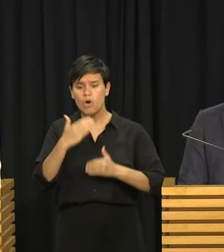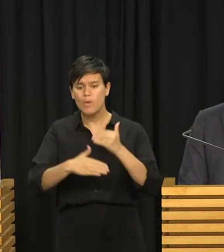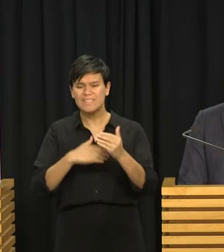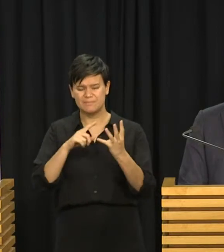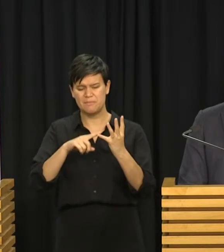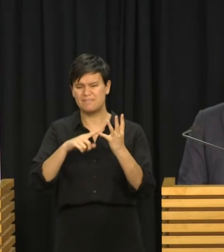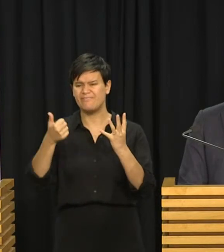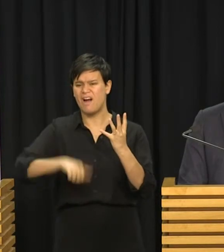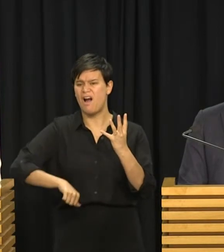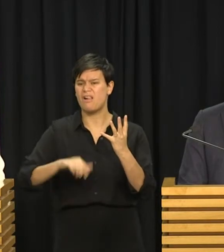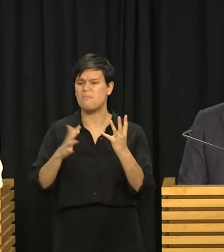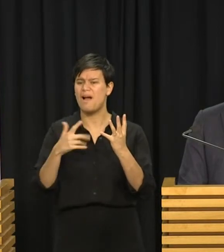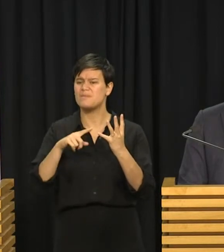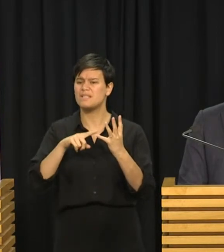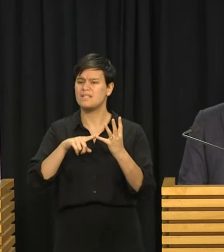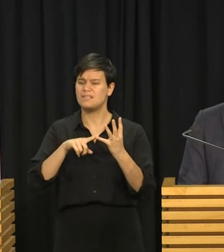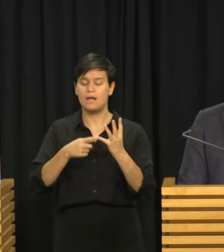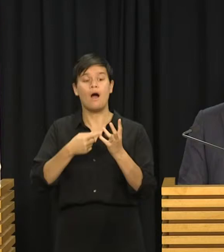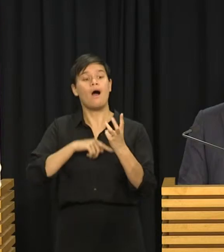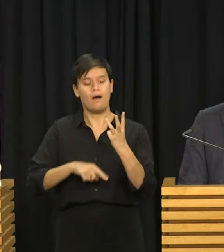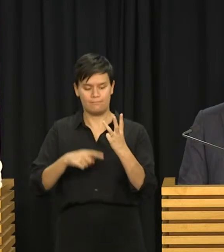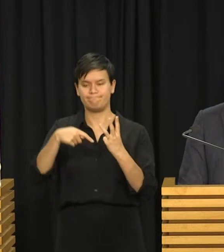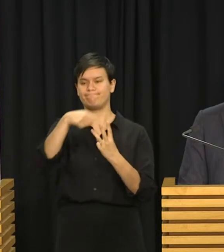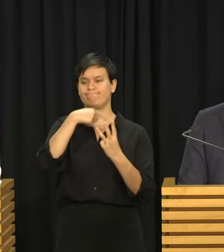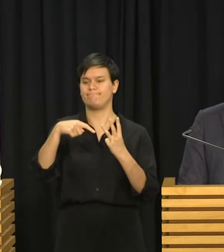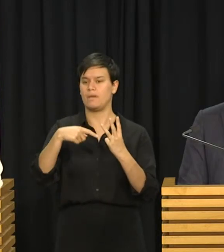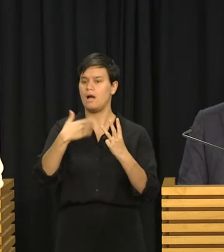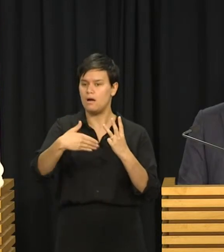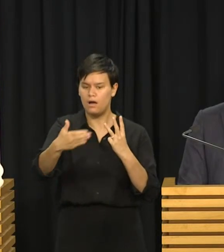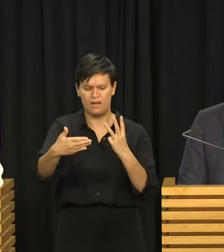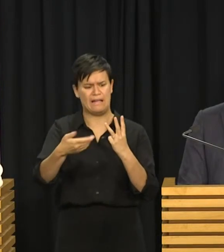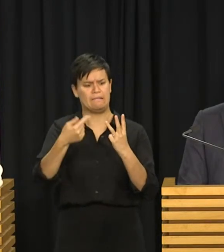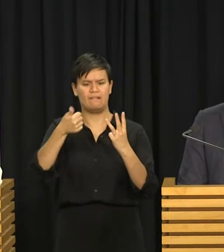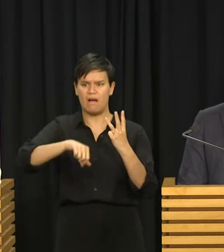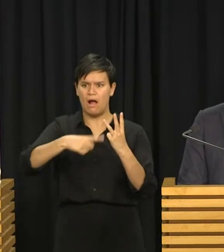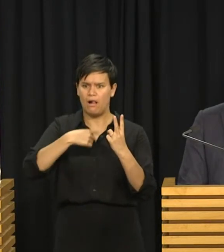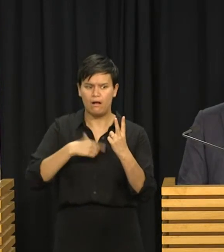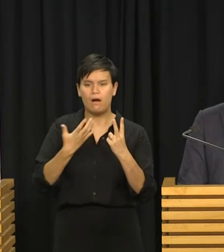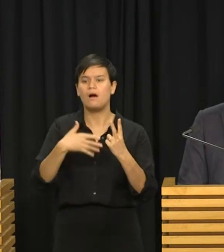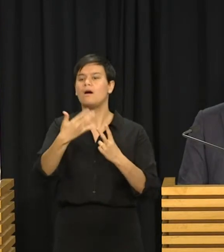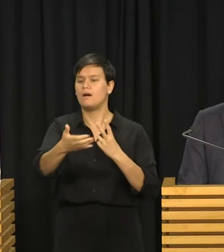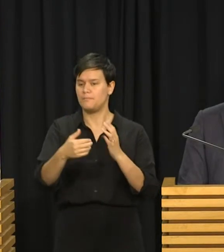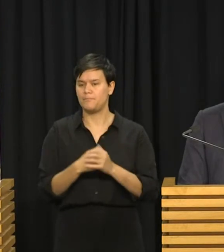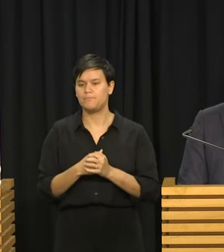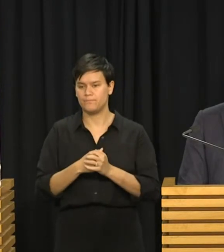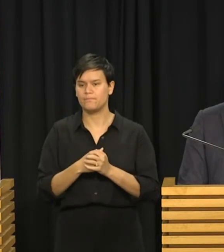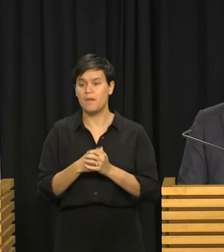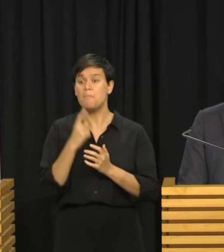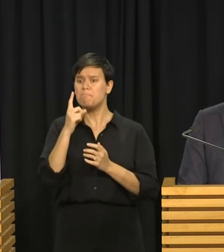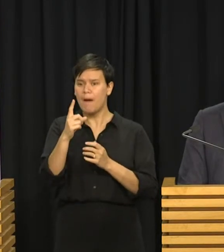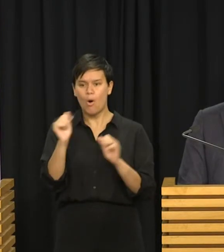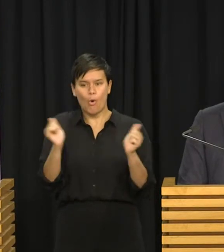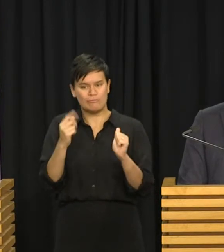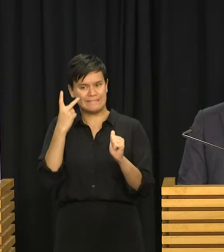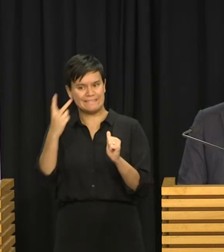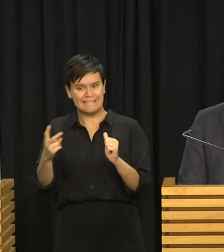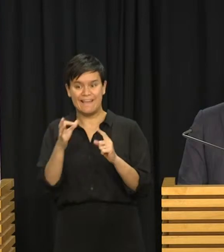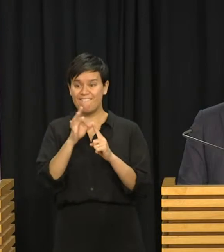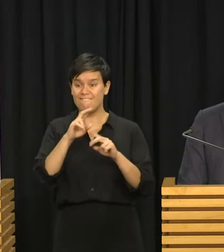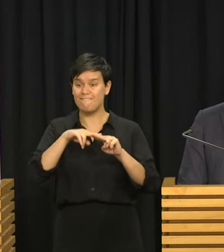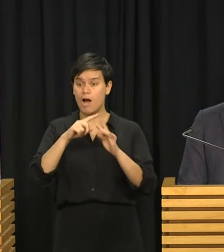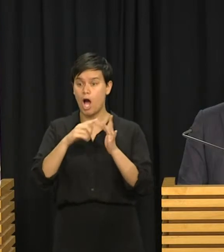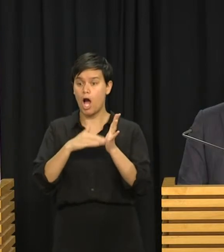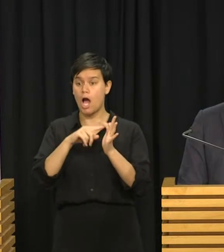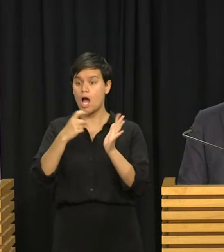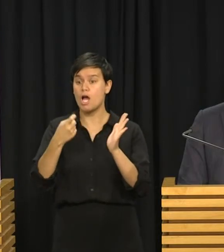of vaccine development. We're now well beyond that. We've seen the vaccines that have performed really successfully and have been approved by